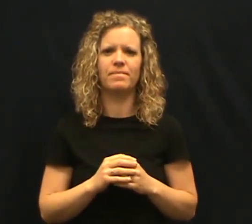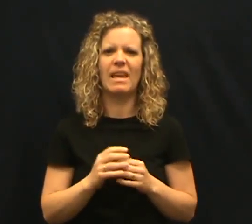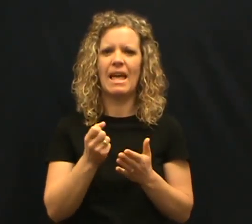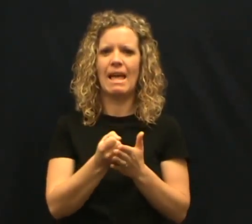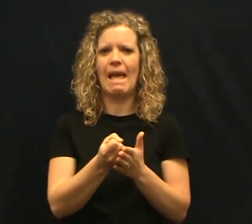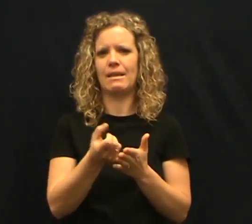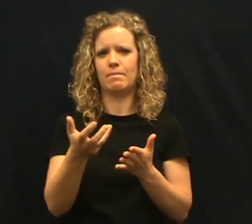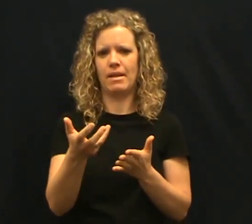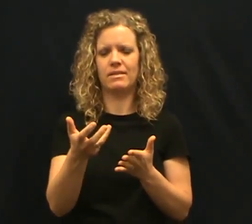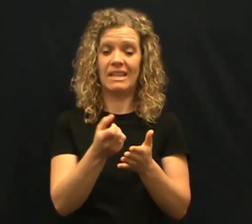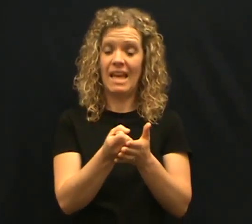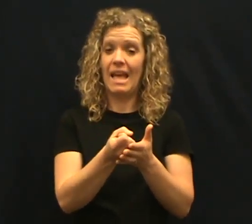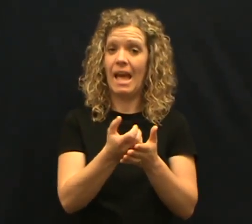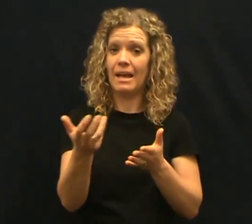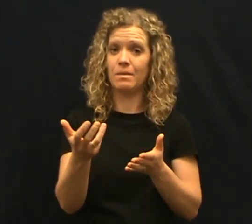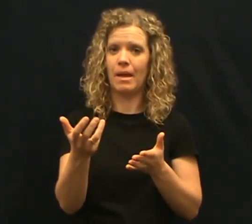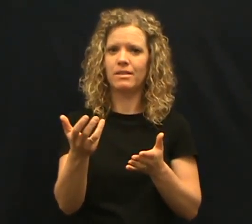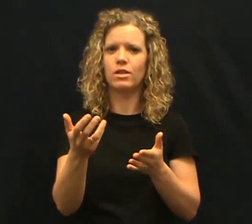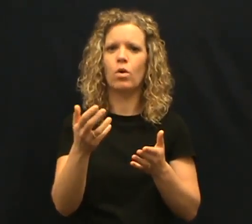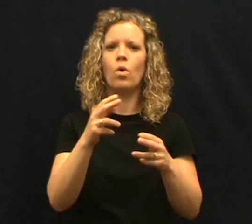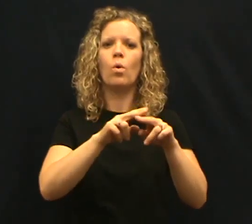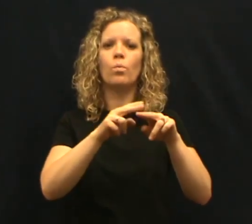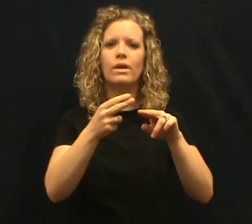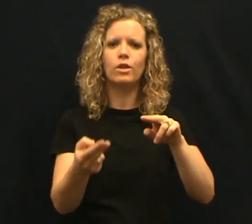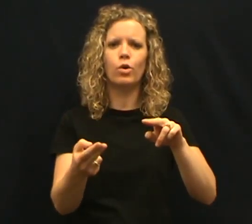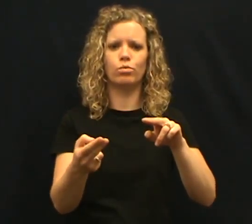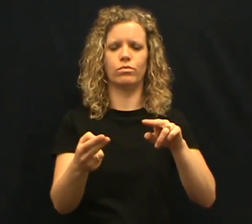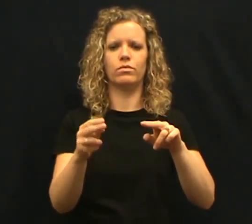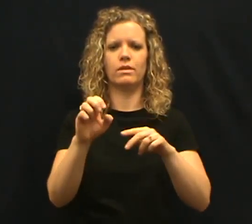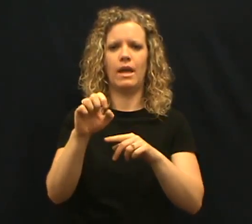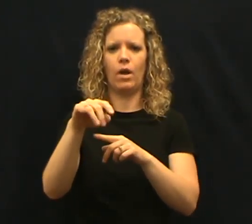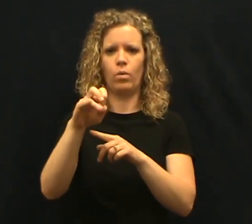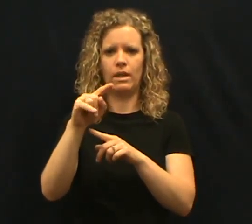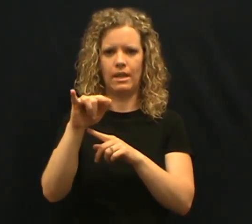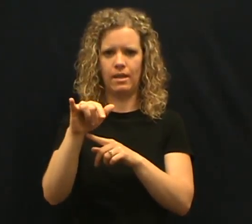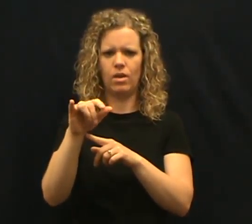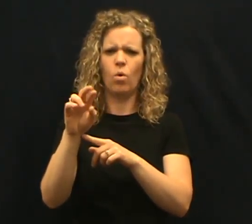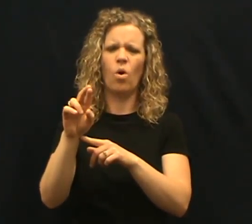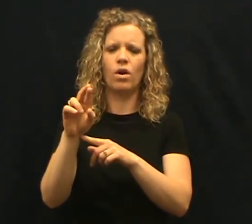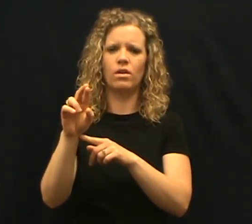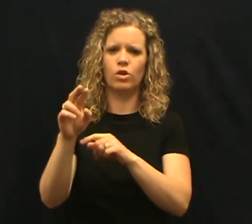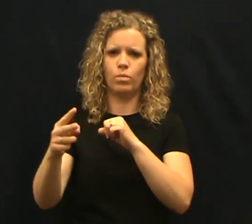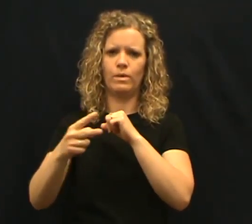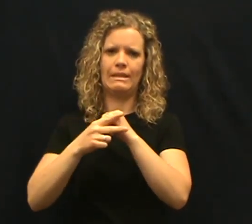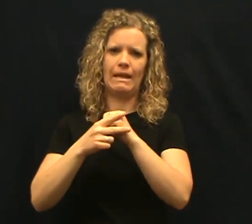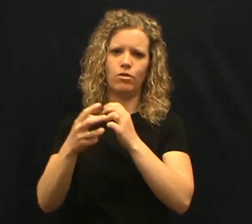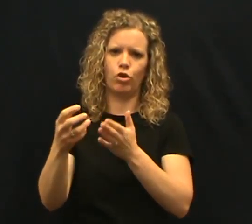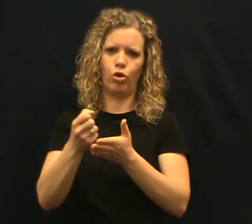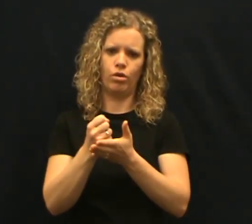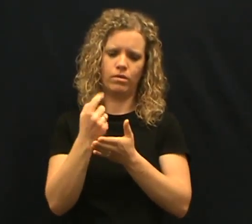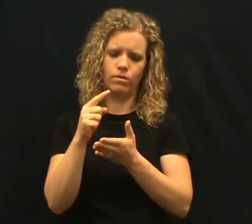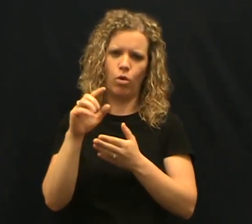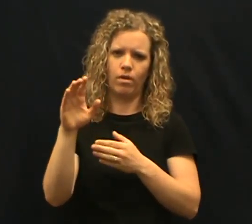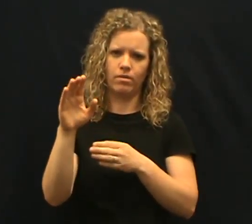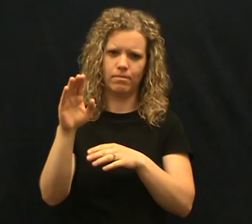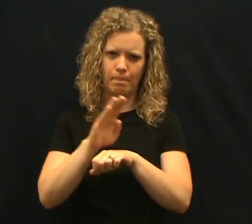Expenses reduce the equity or the retained earnings of a company. So what we end up